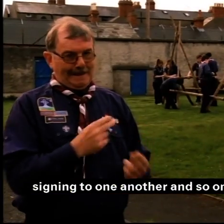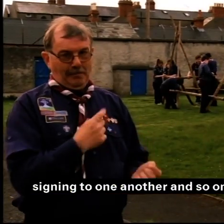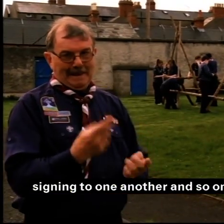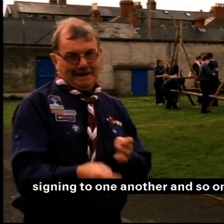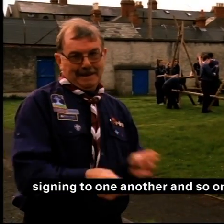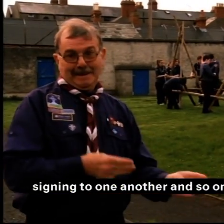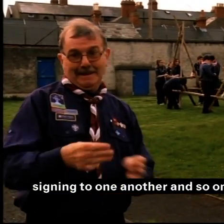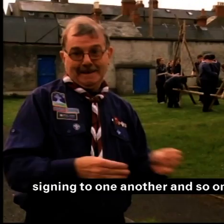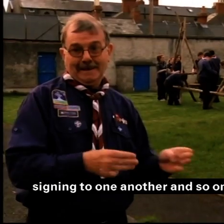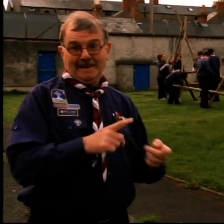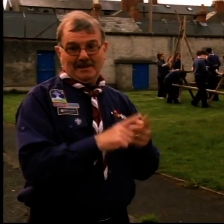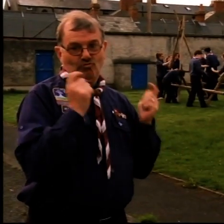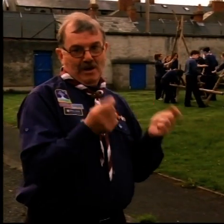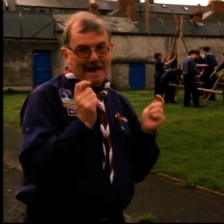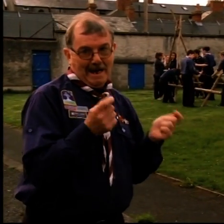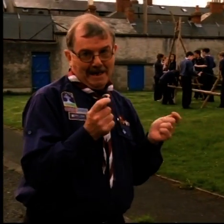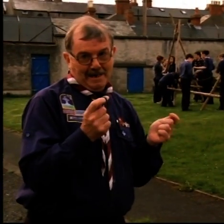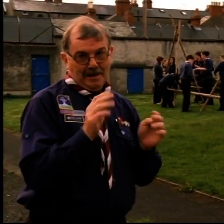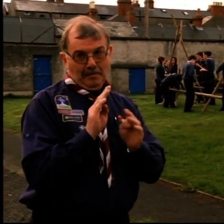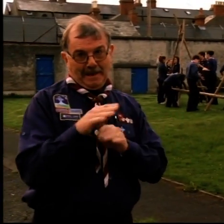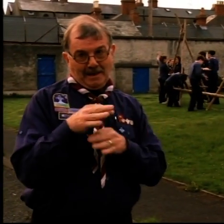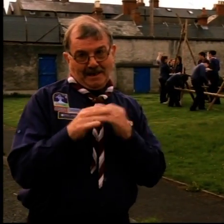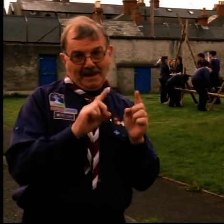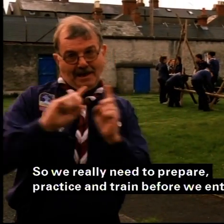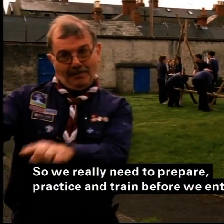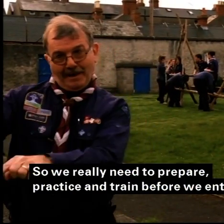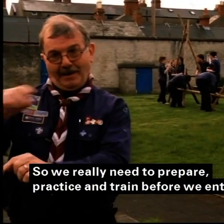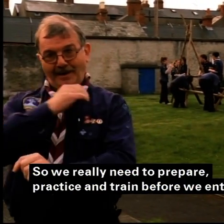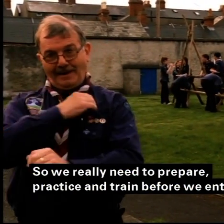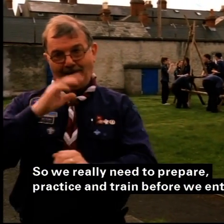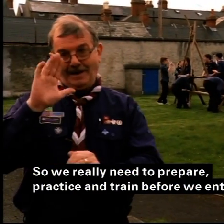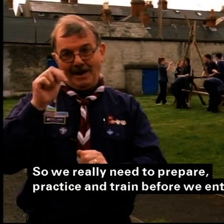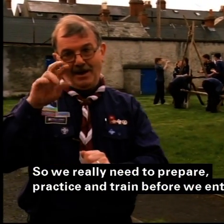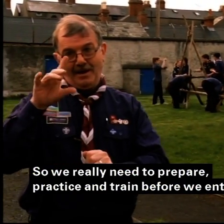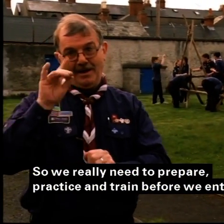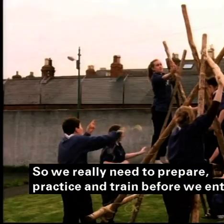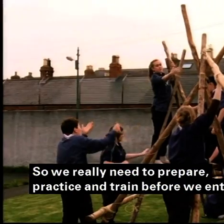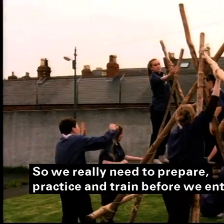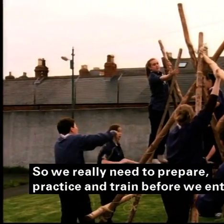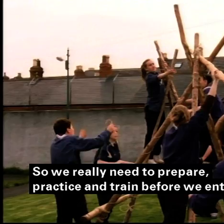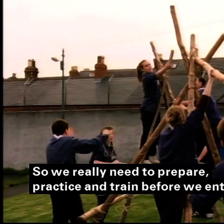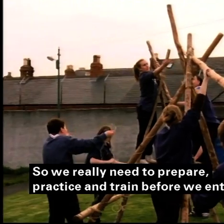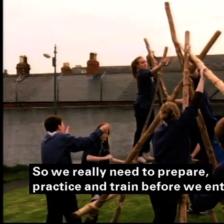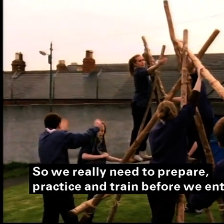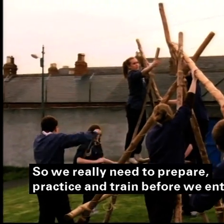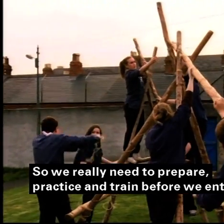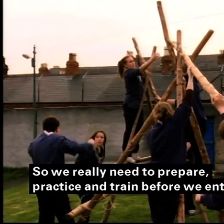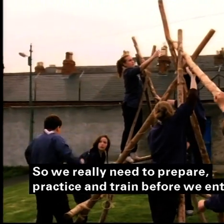So we really need to prepare and practice and train before we enter the competition in Larch Hill on Friday